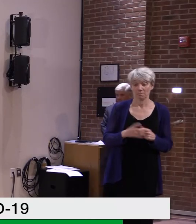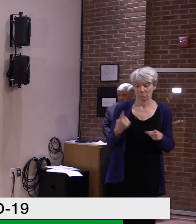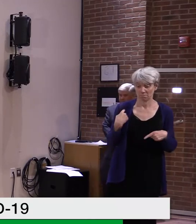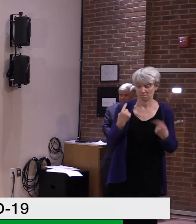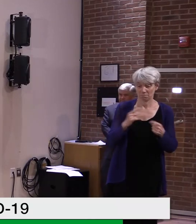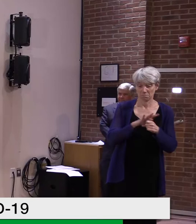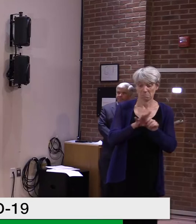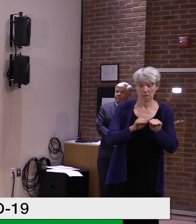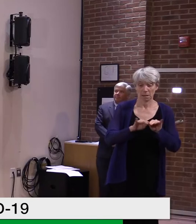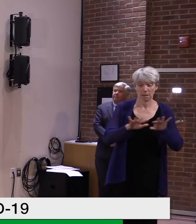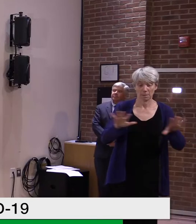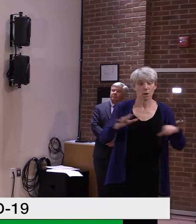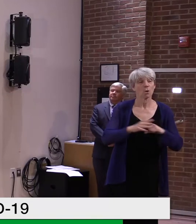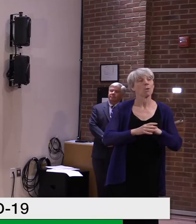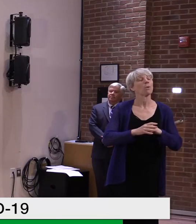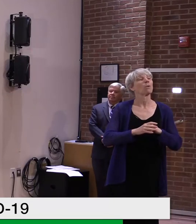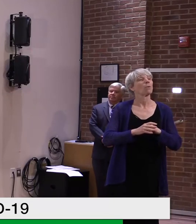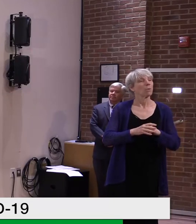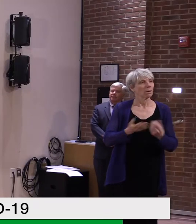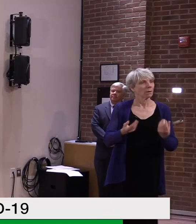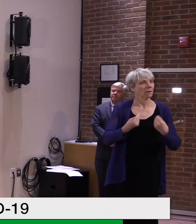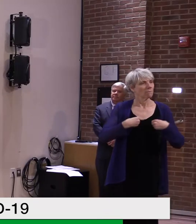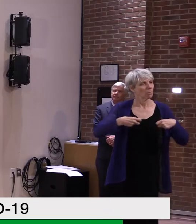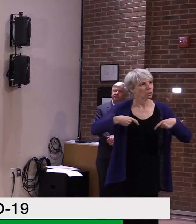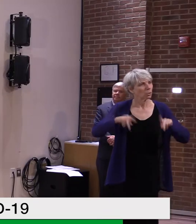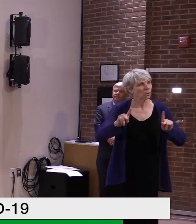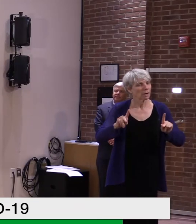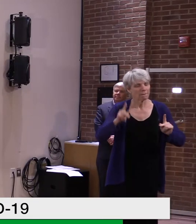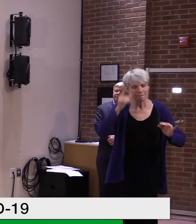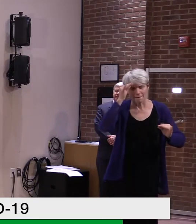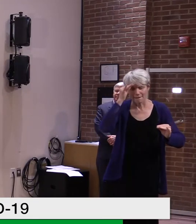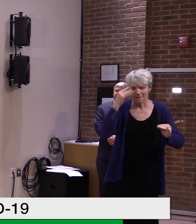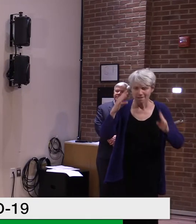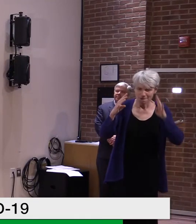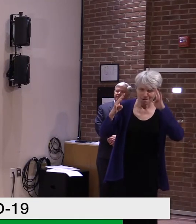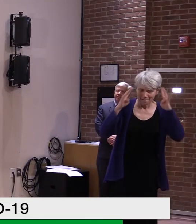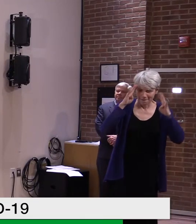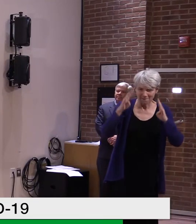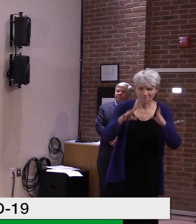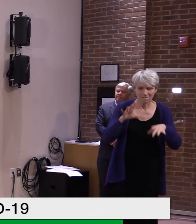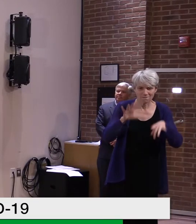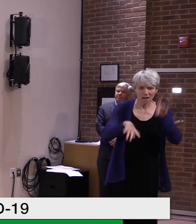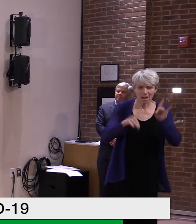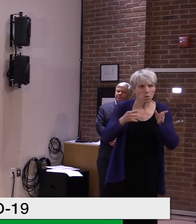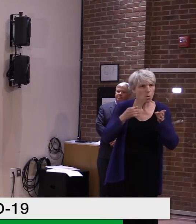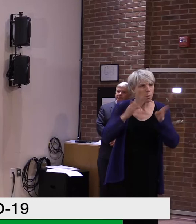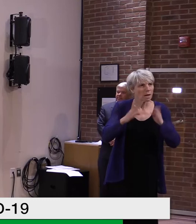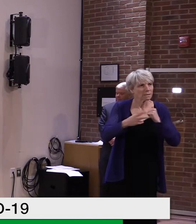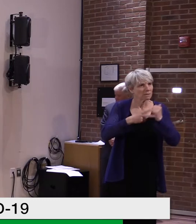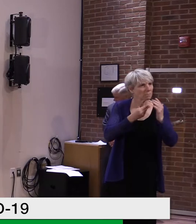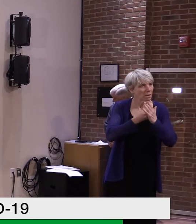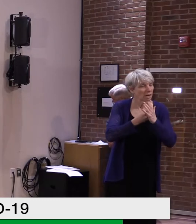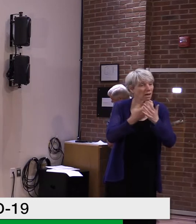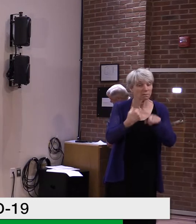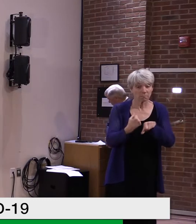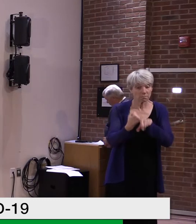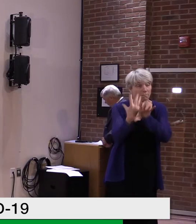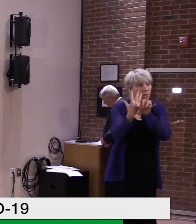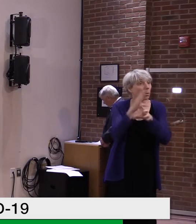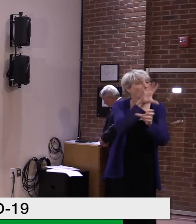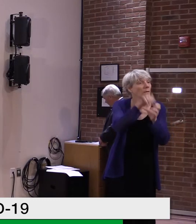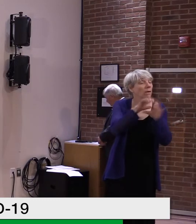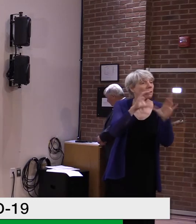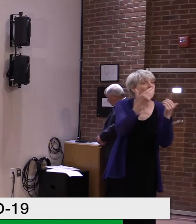see opportunities for doing things with more remote learning within the classrooms